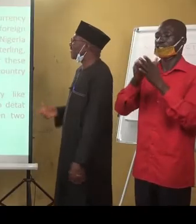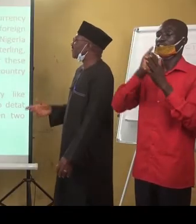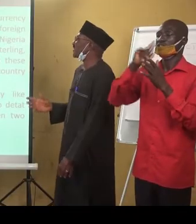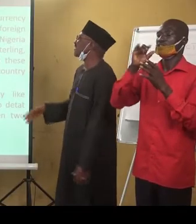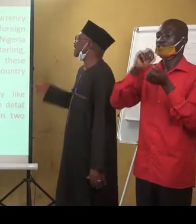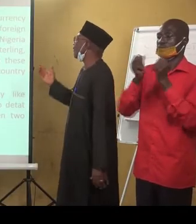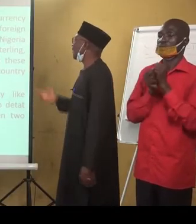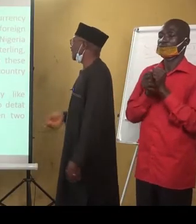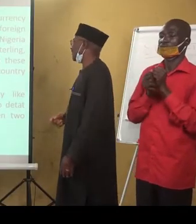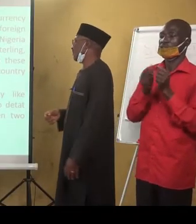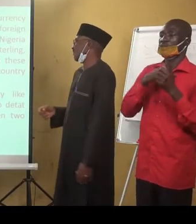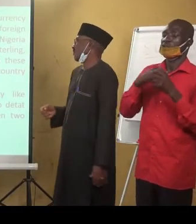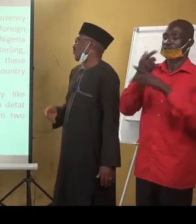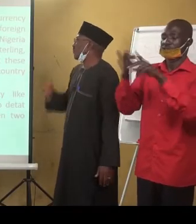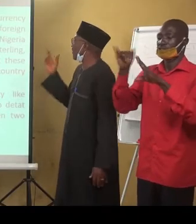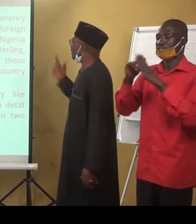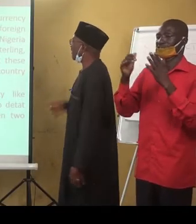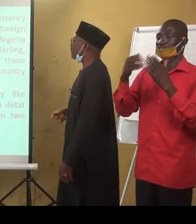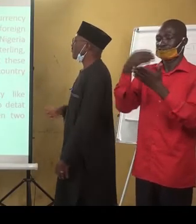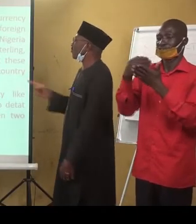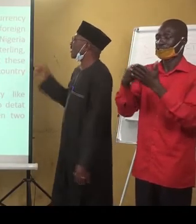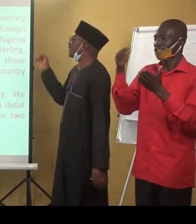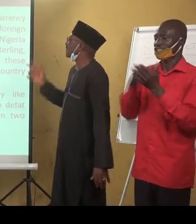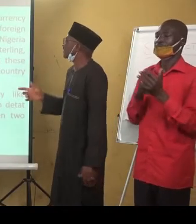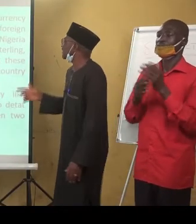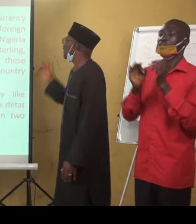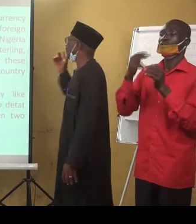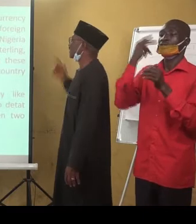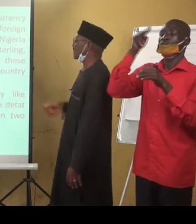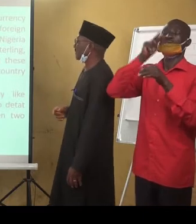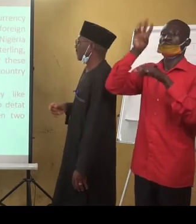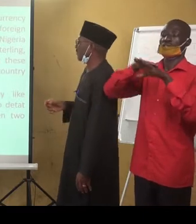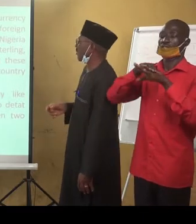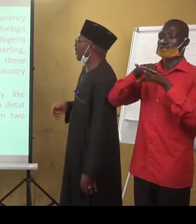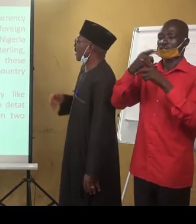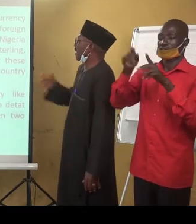3, differences in currency. For example, if you look at differences in currency,